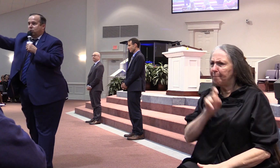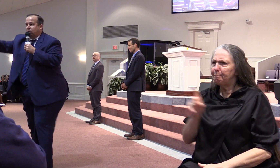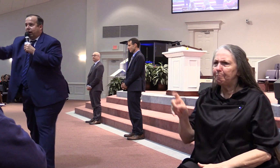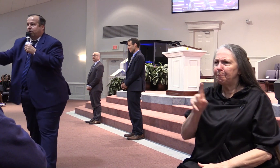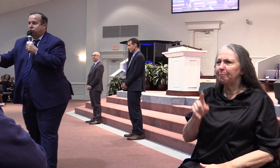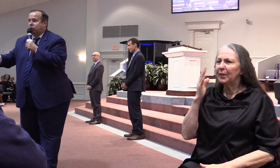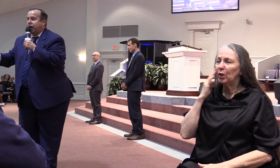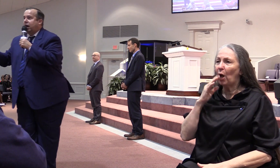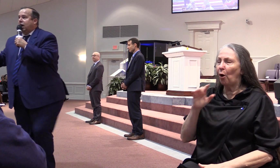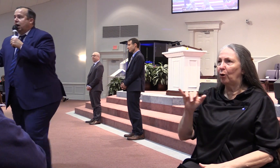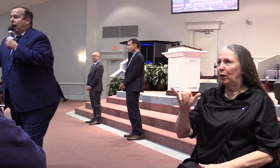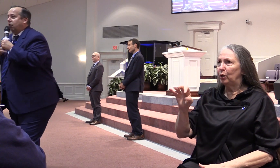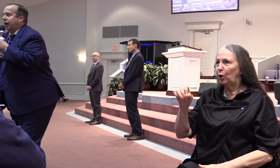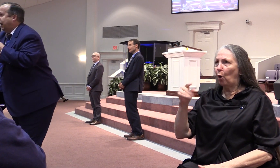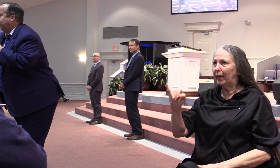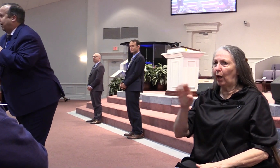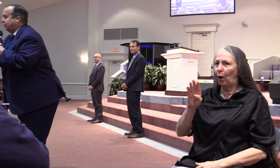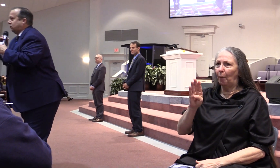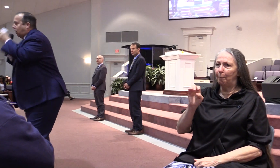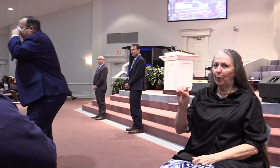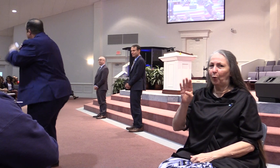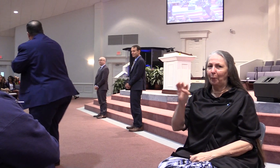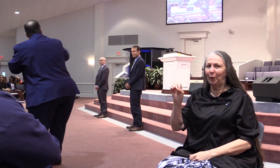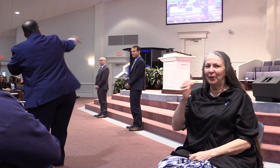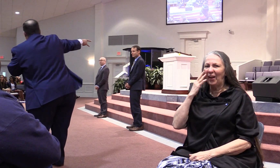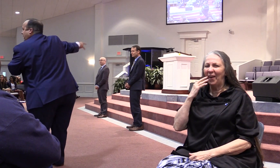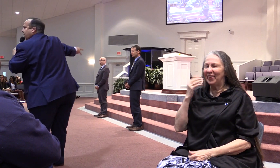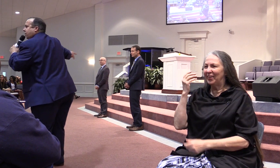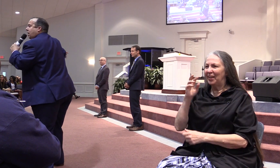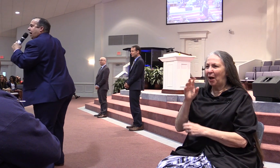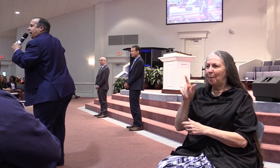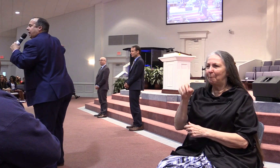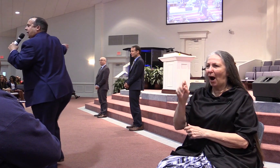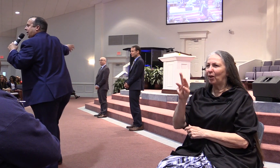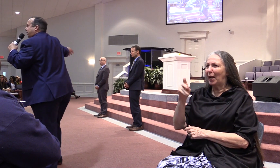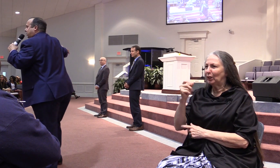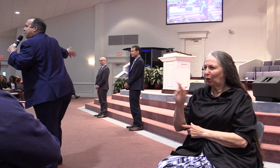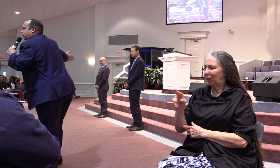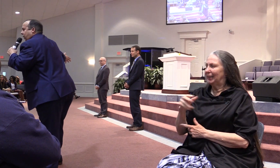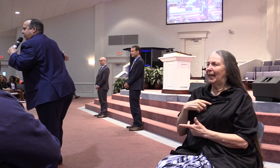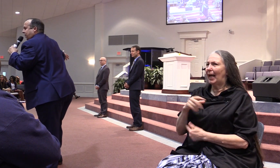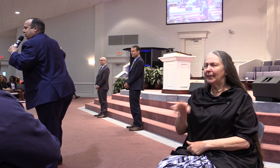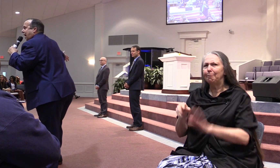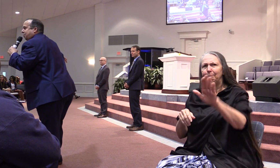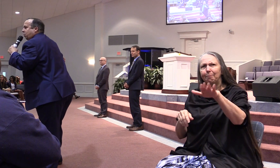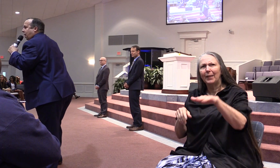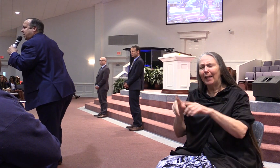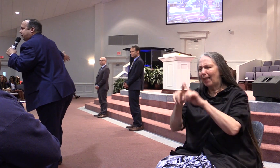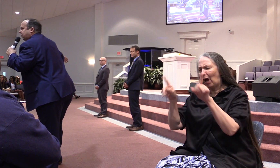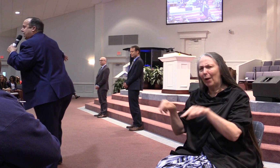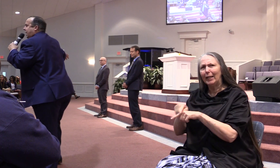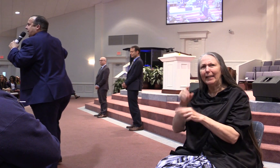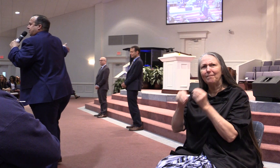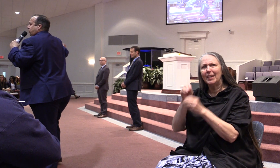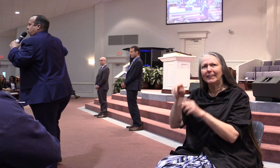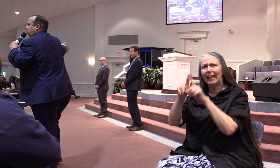and Boo Boo or whatever he was doing. And I ran down there and I said, "Sir, there's a sign back on that trail up there, and it's got a misprint. I think it's a typo. We probably need to